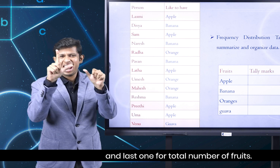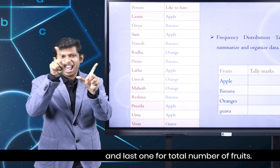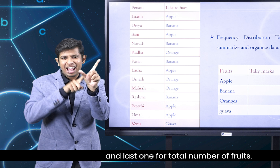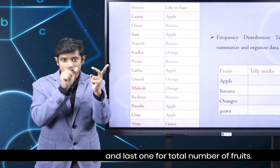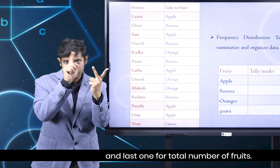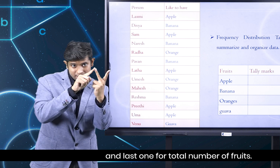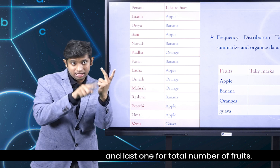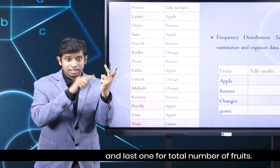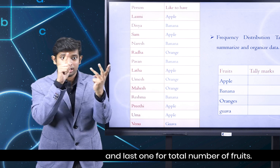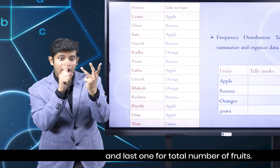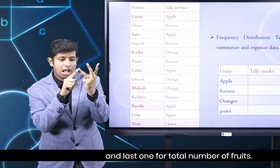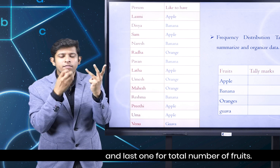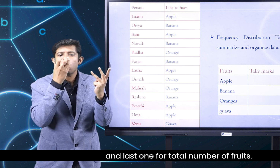total number of fruits.